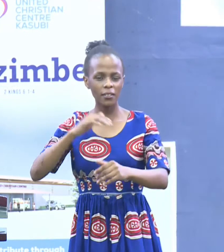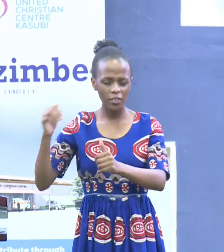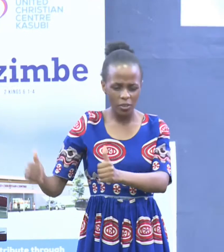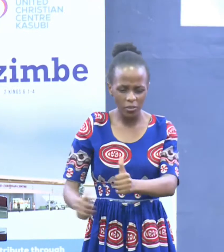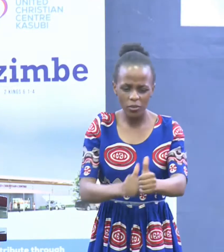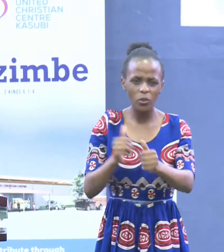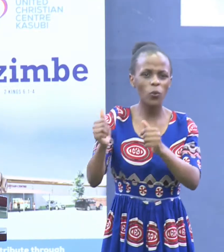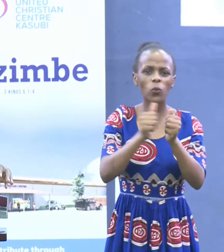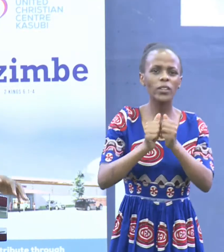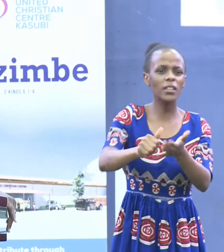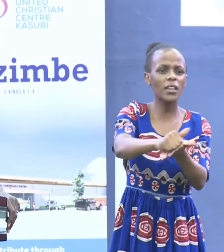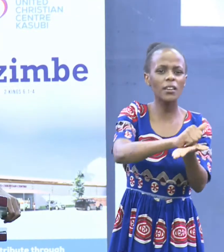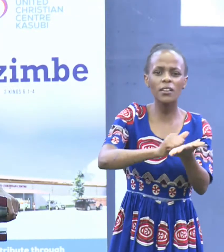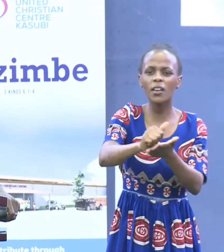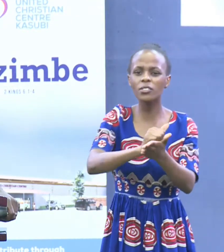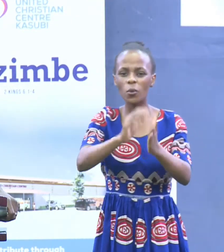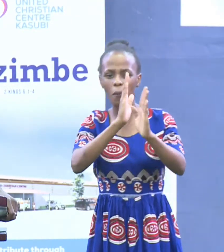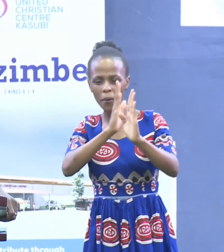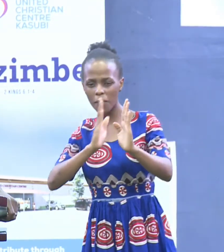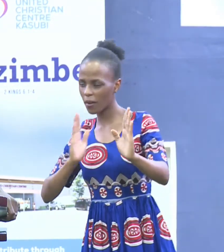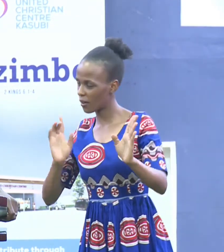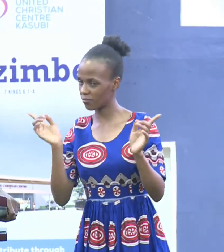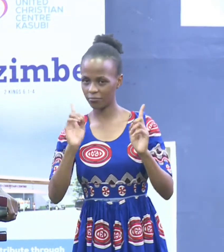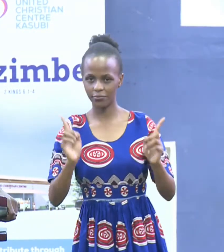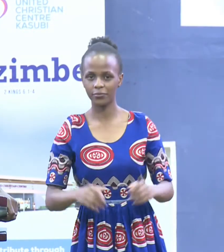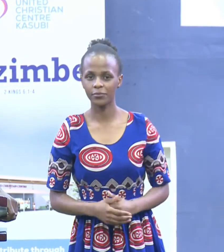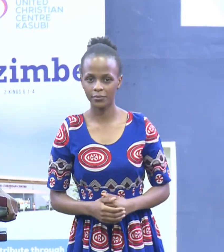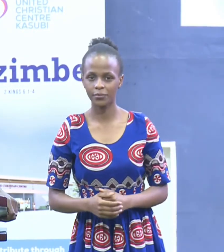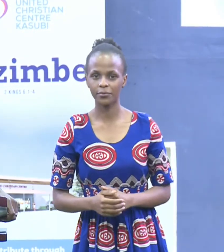nga bwefaanana. Most of the time he doesn't follow the natural order.